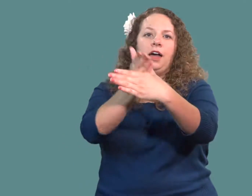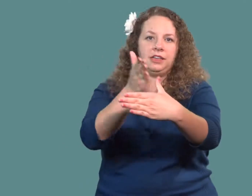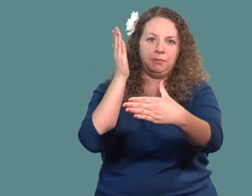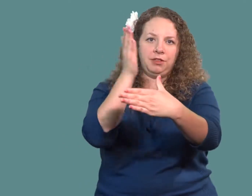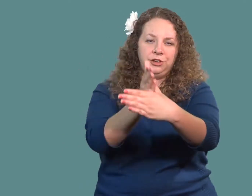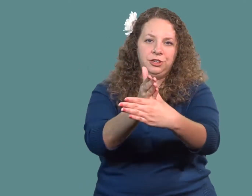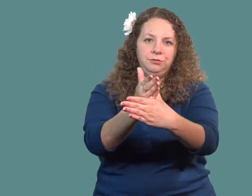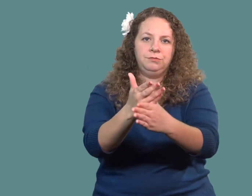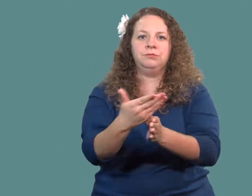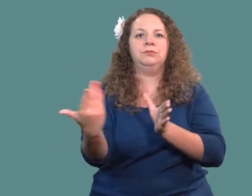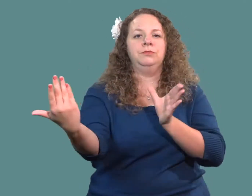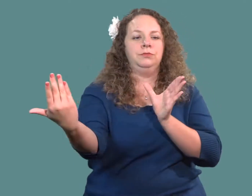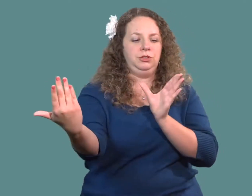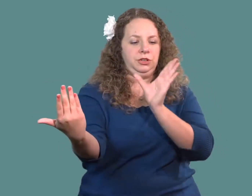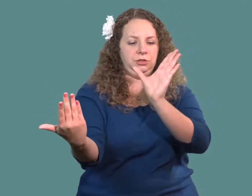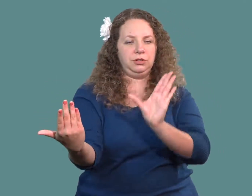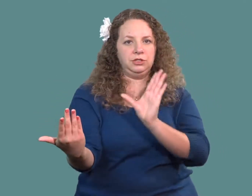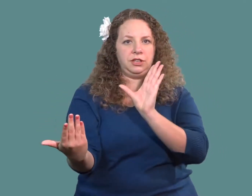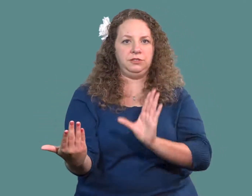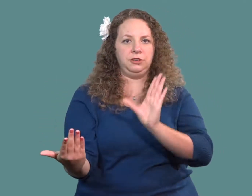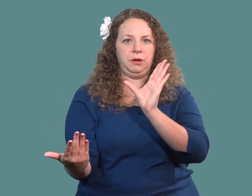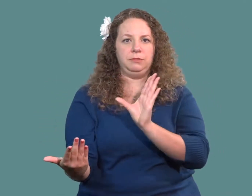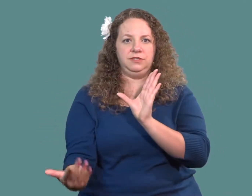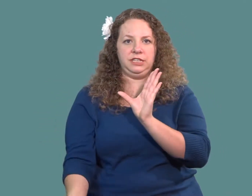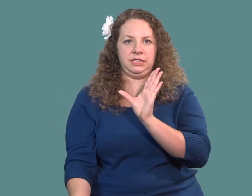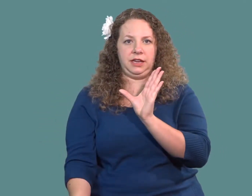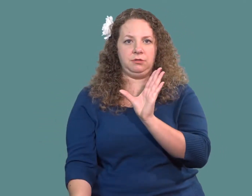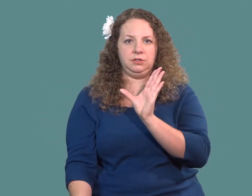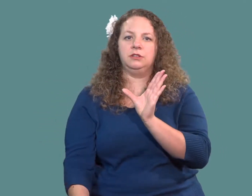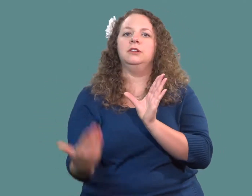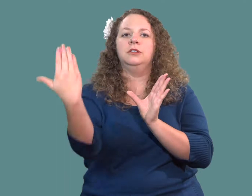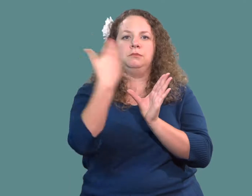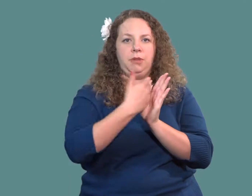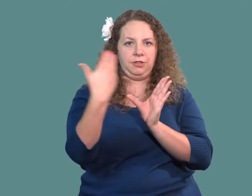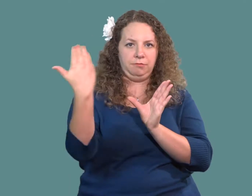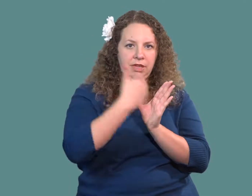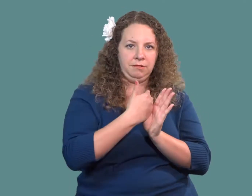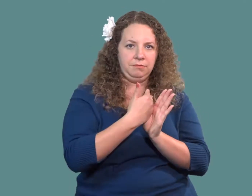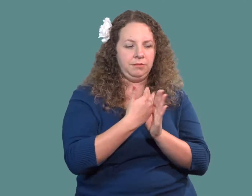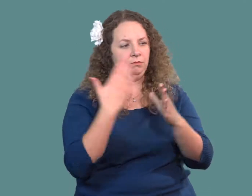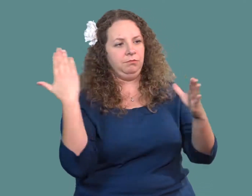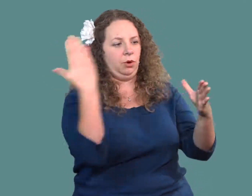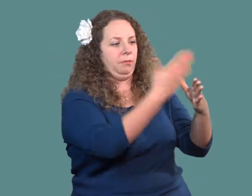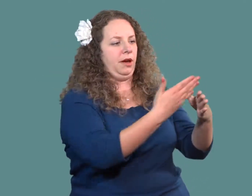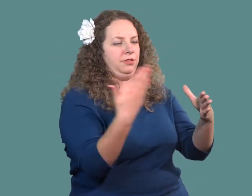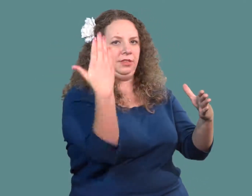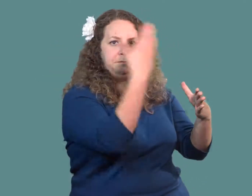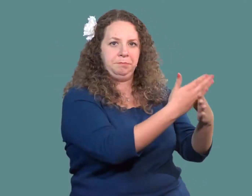can bother you. Turn it towards yourself so your palm is facing out. Bother me or bother them.